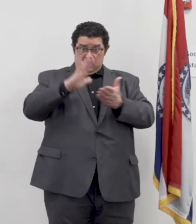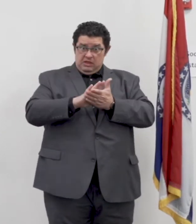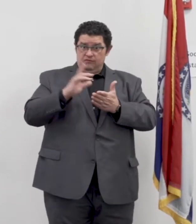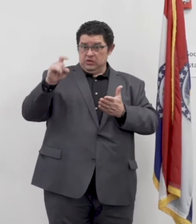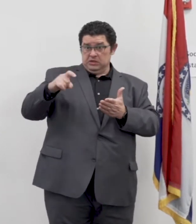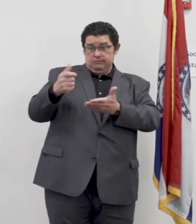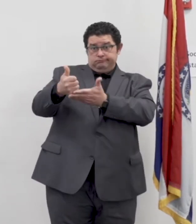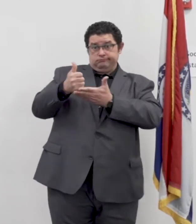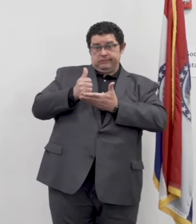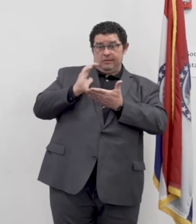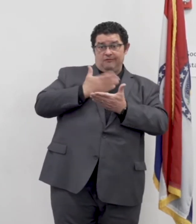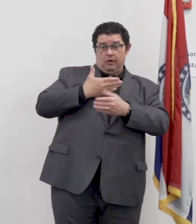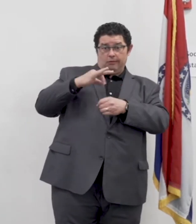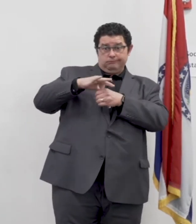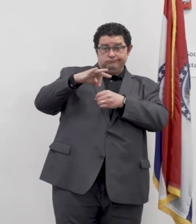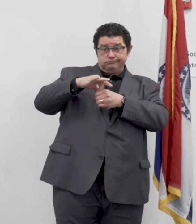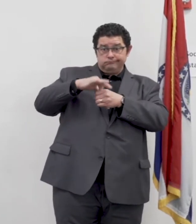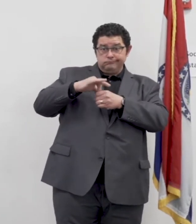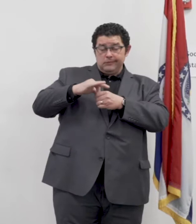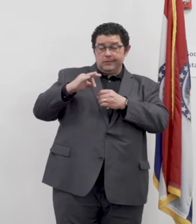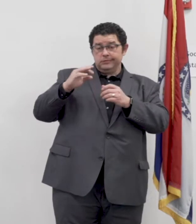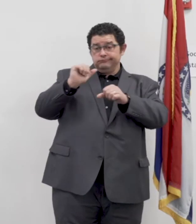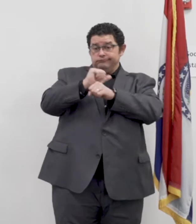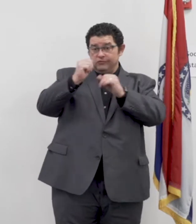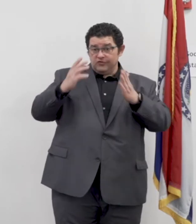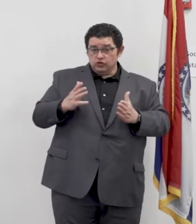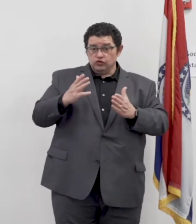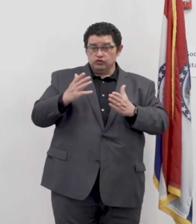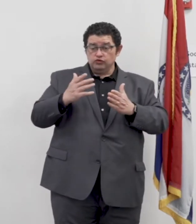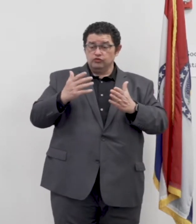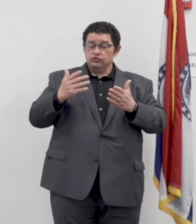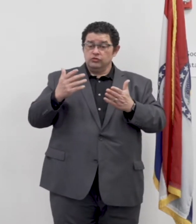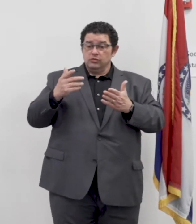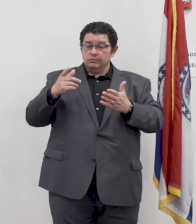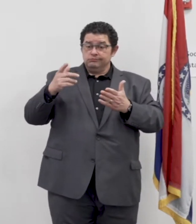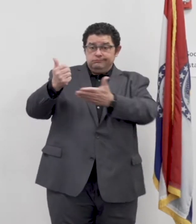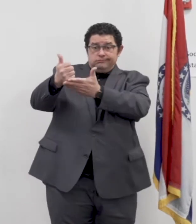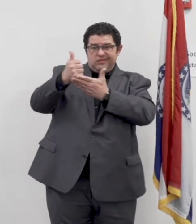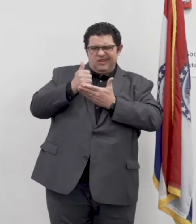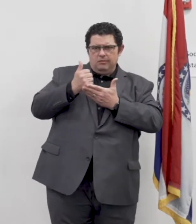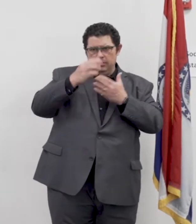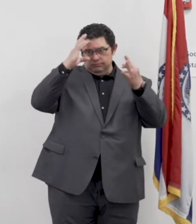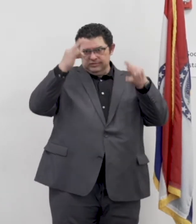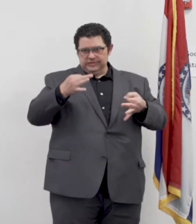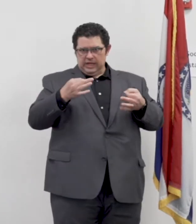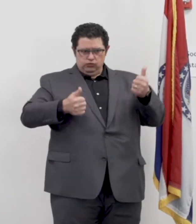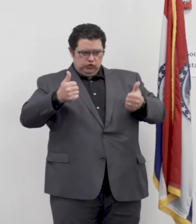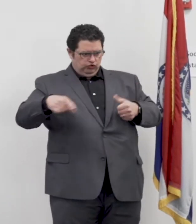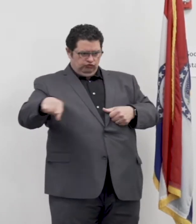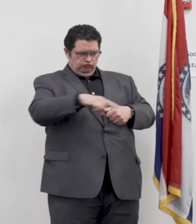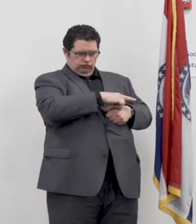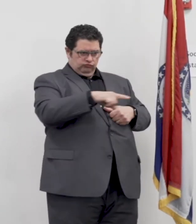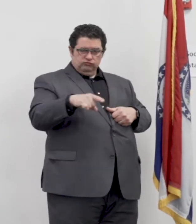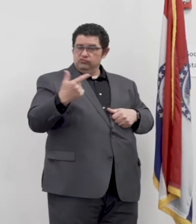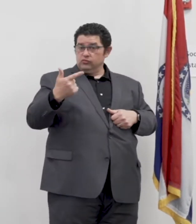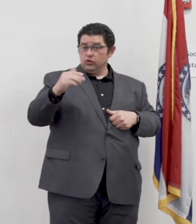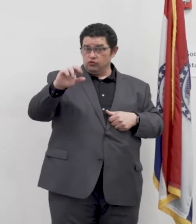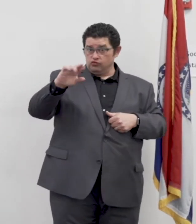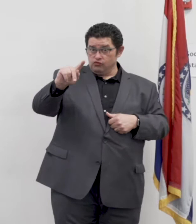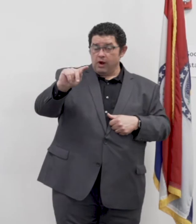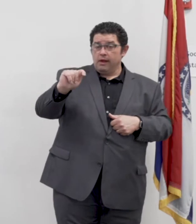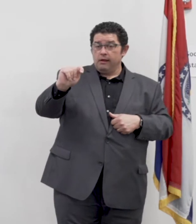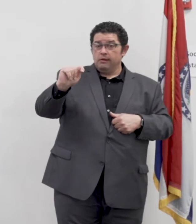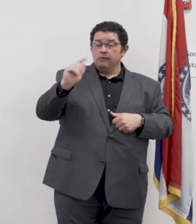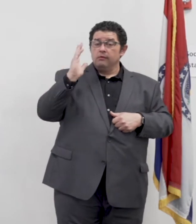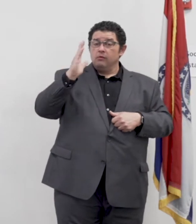closest to these businesses, closest to the community, to help us make those judgments. So these grants will be awarded based